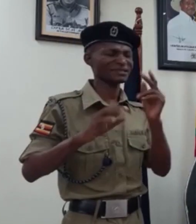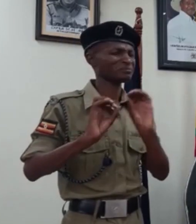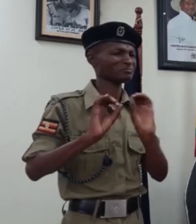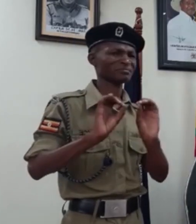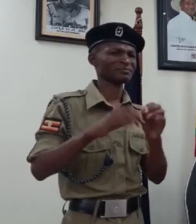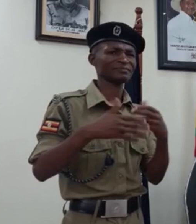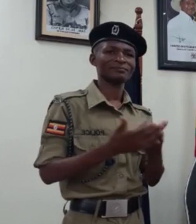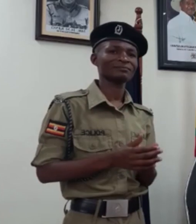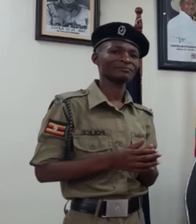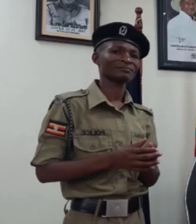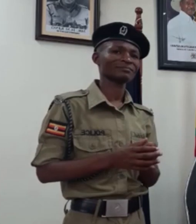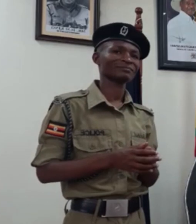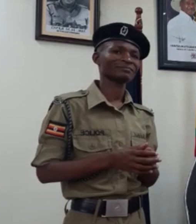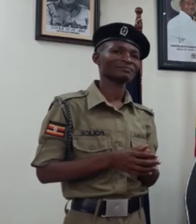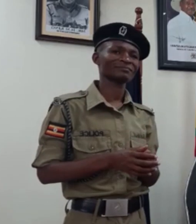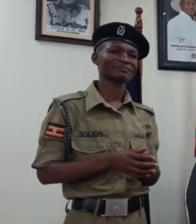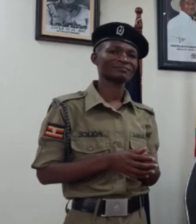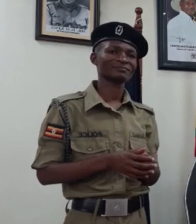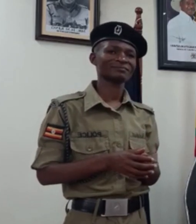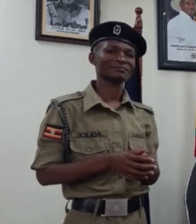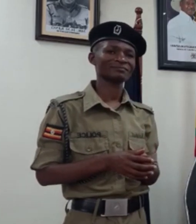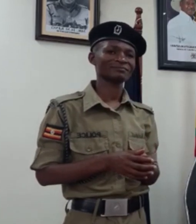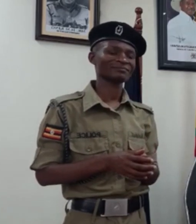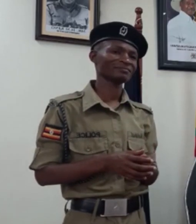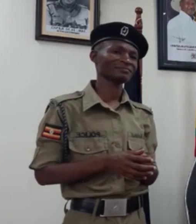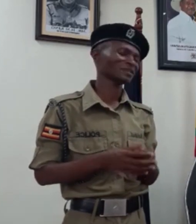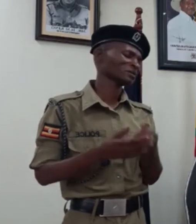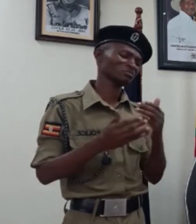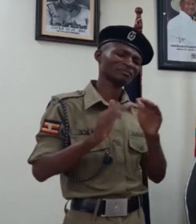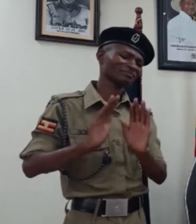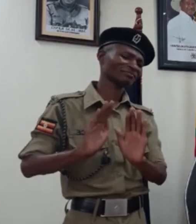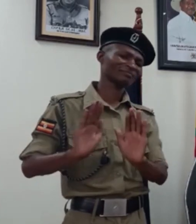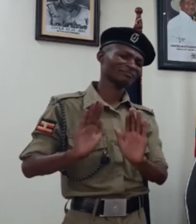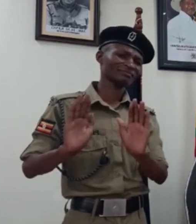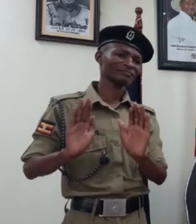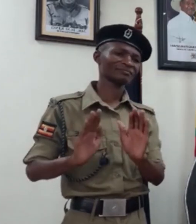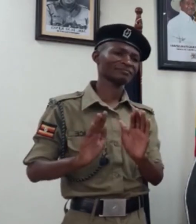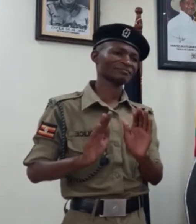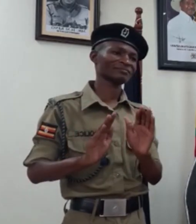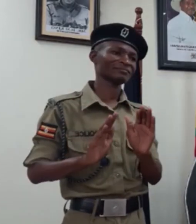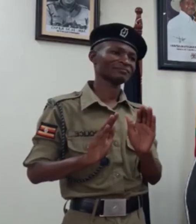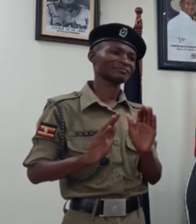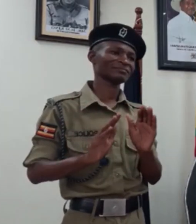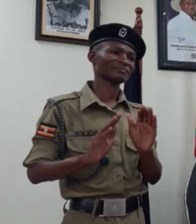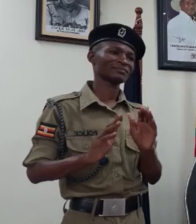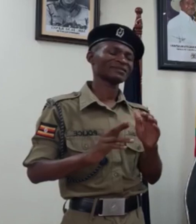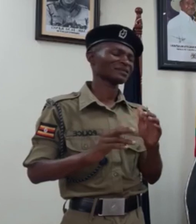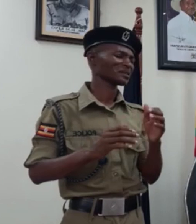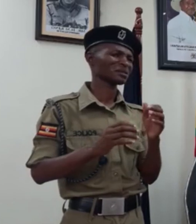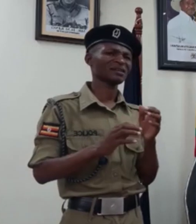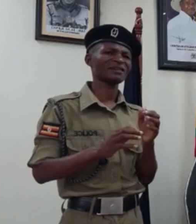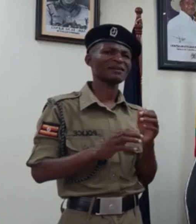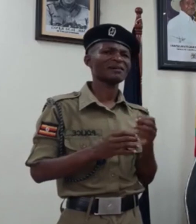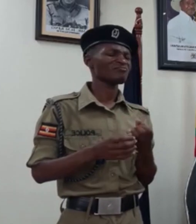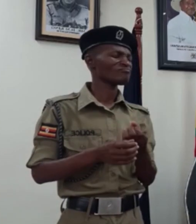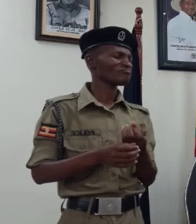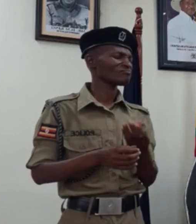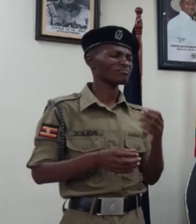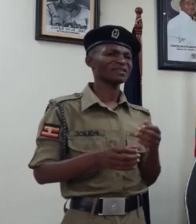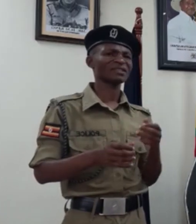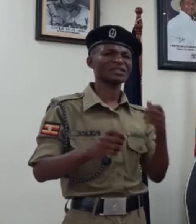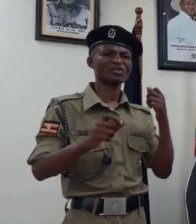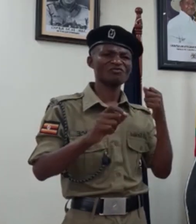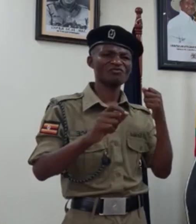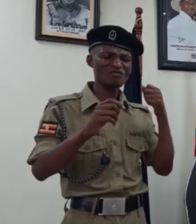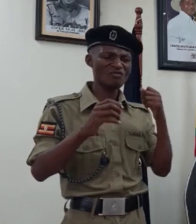which is now a court-going matter? I don't see the connection. You get the